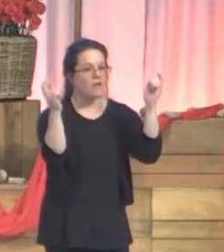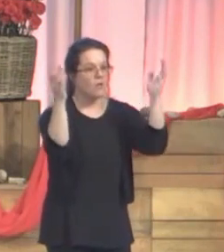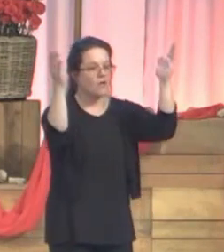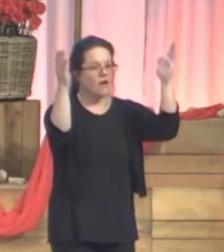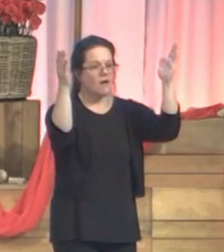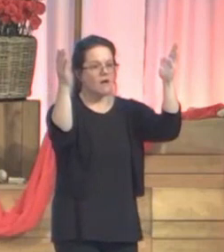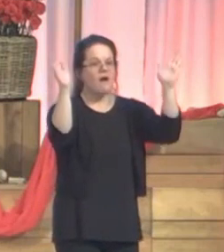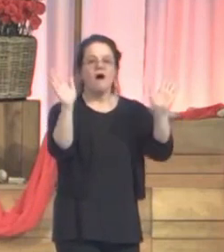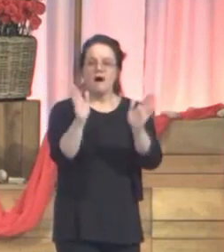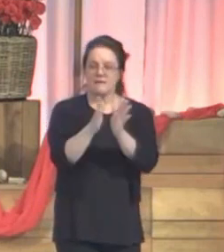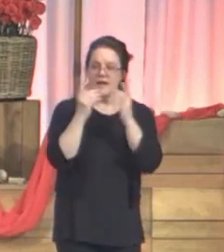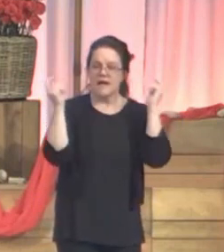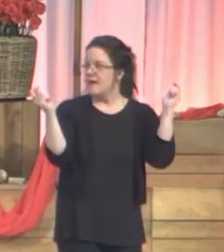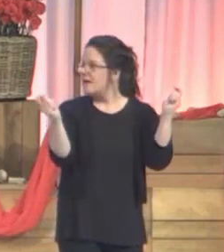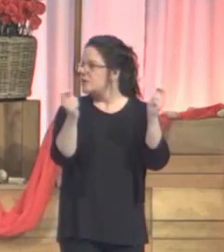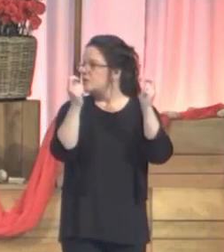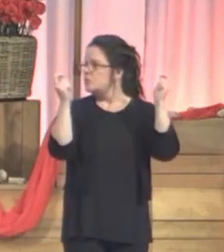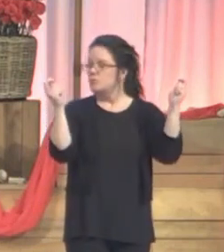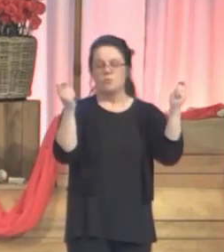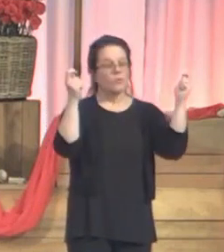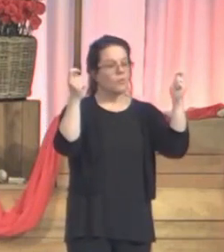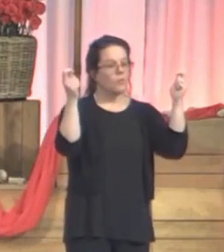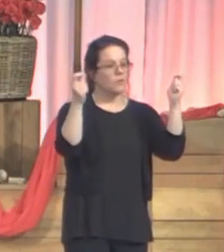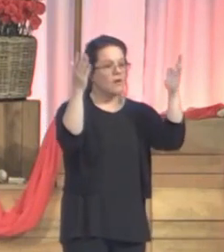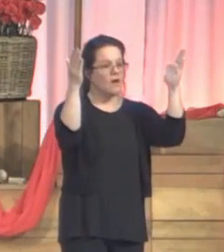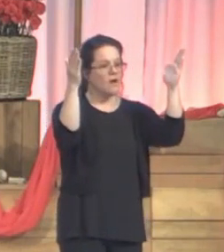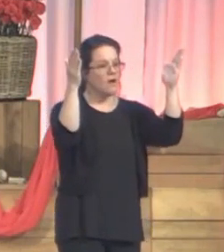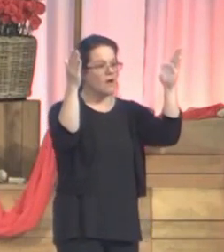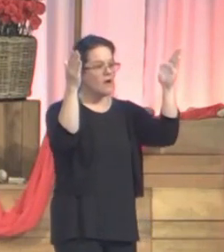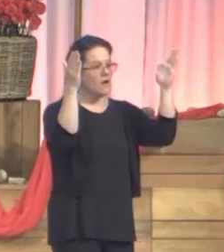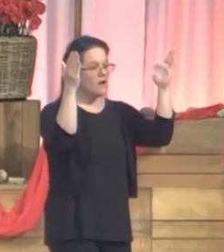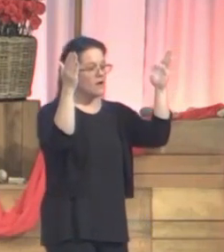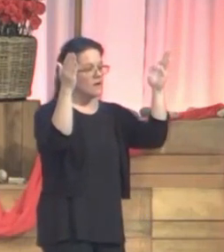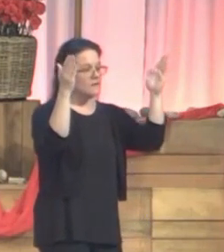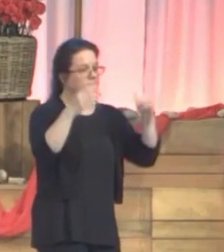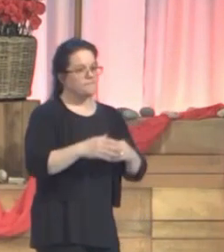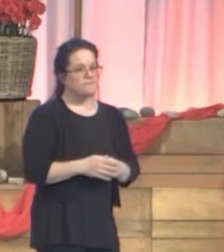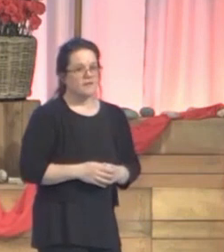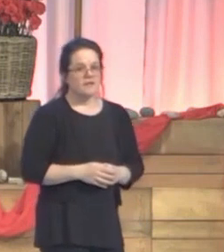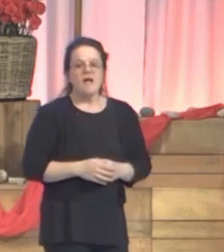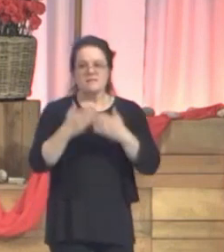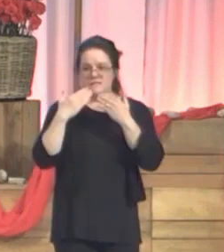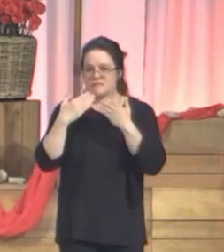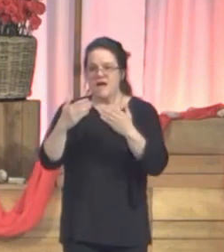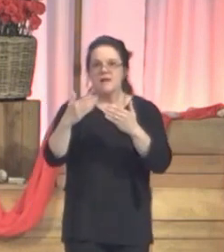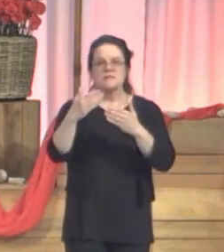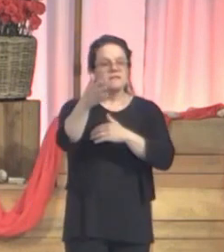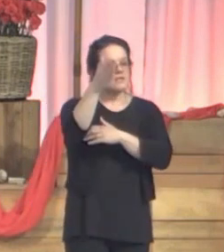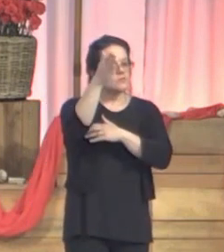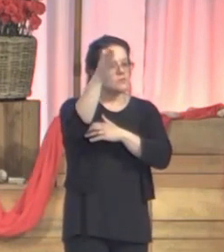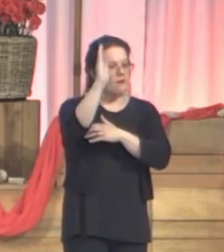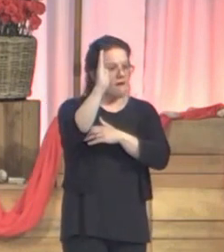I'm pretty sure that's Alleluia. Not correct. I'm not a Novus Ordo liturgical expert. But,